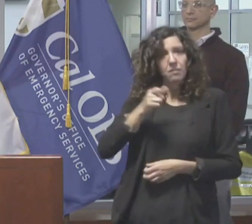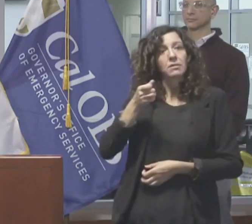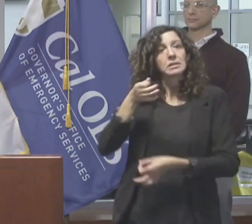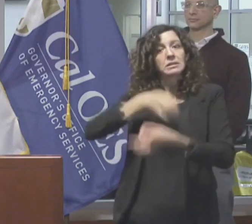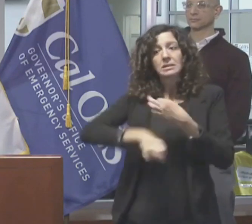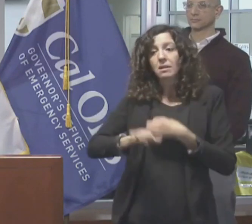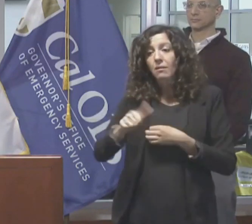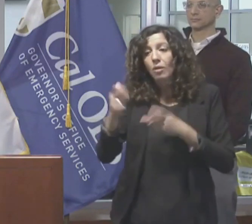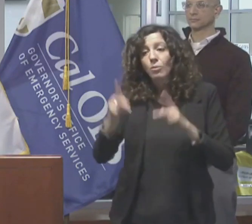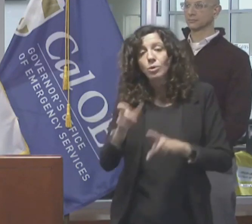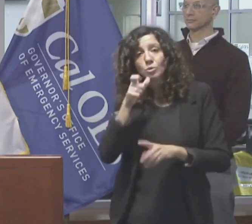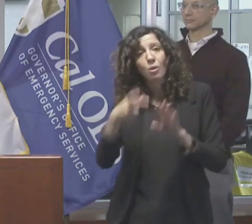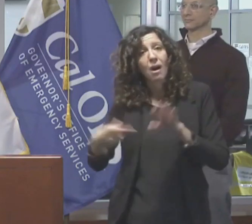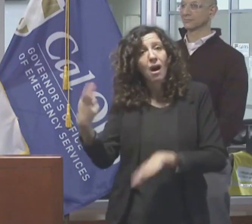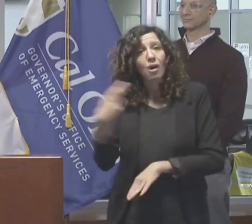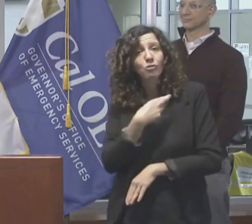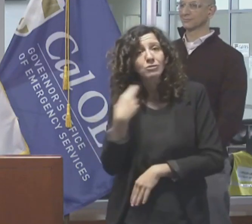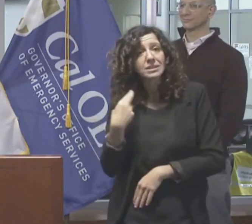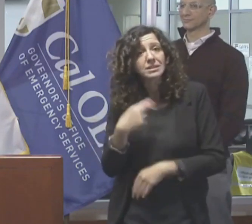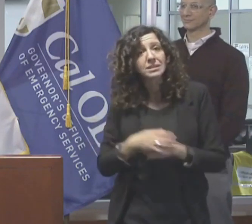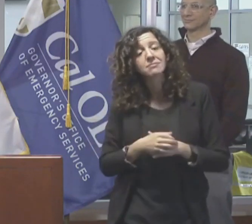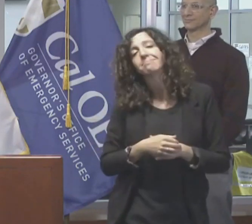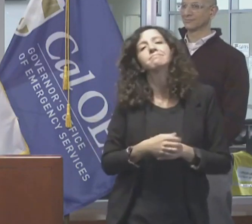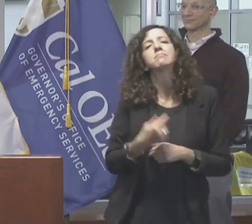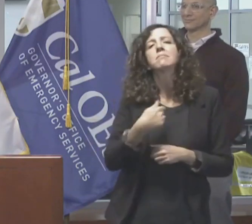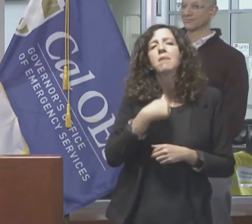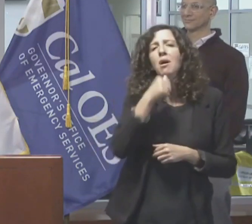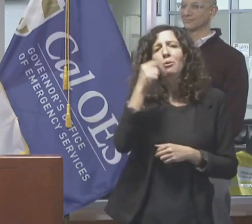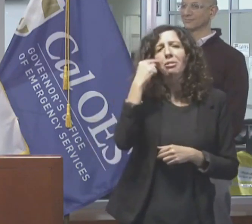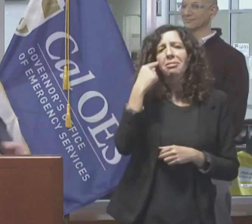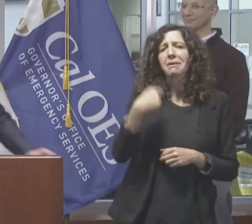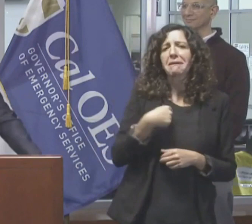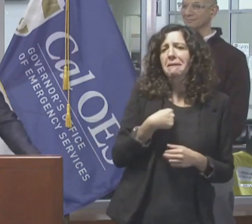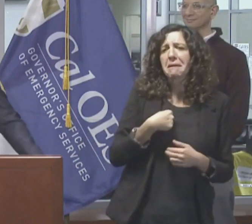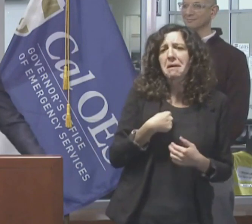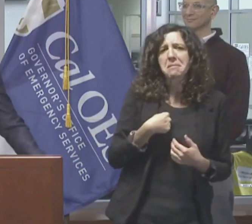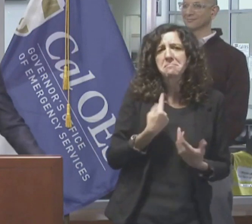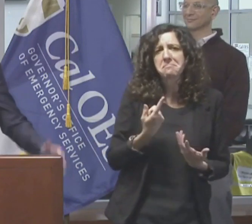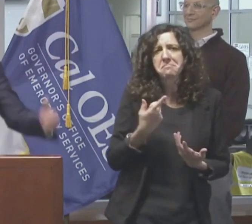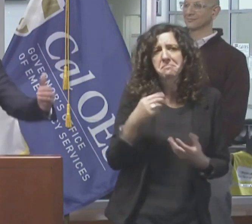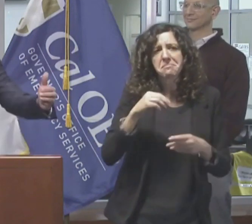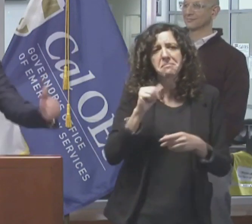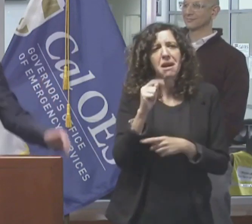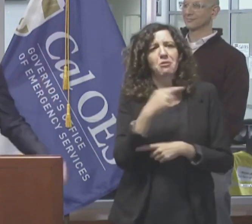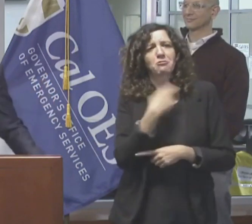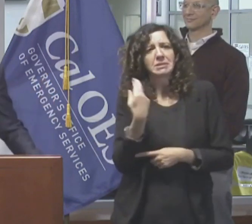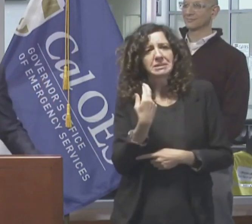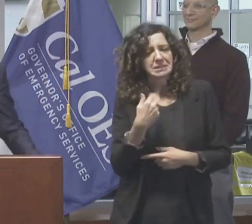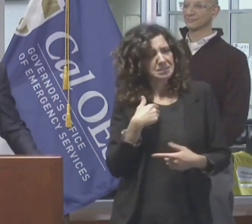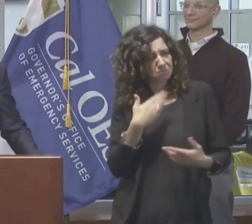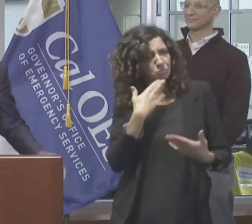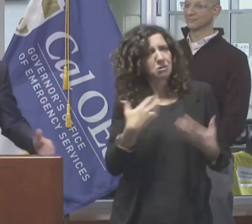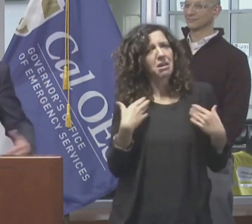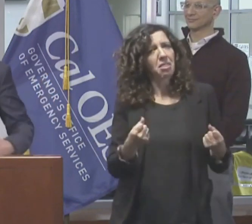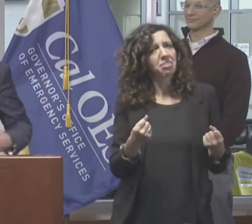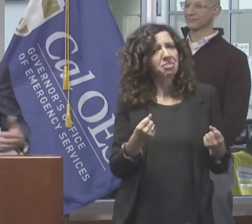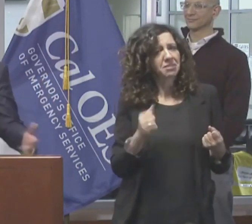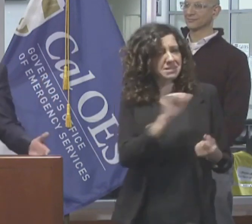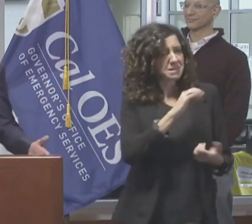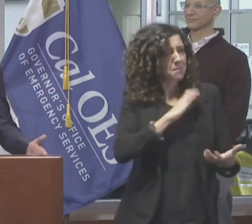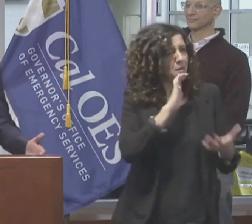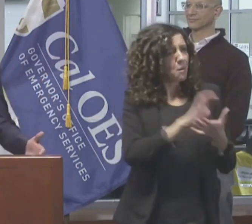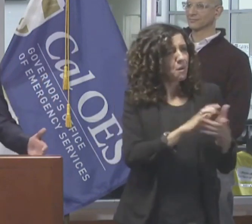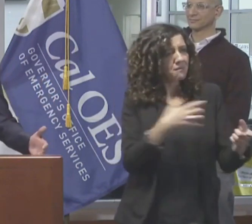risk. Fortunately, I don't believe I am. My age, relative health, same with my wife. And that's just